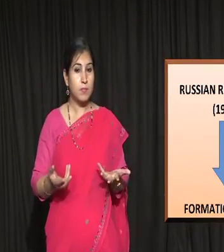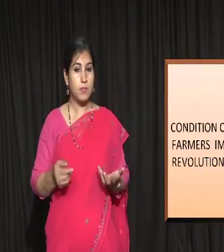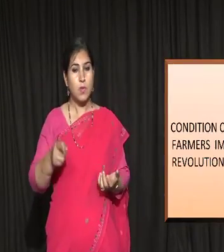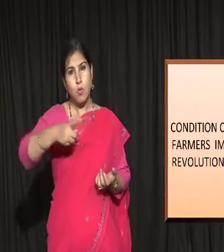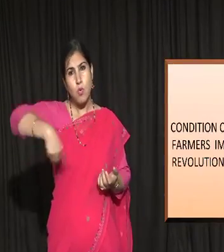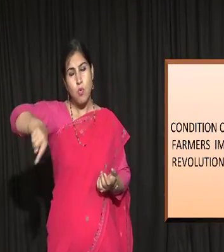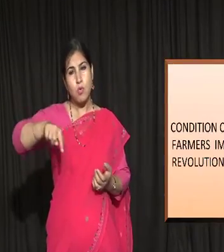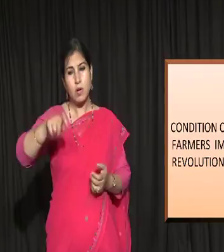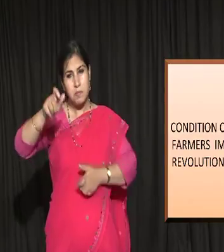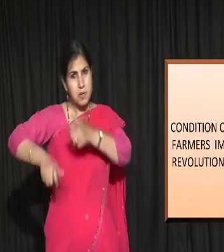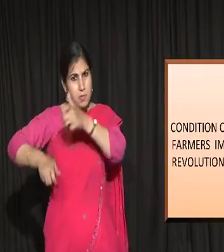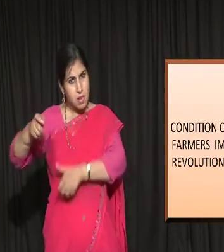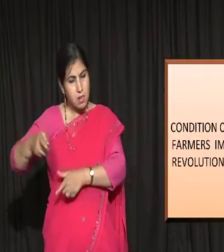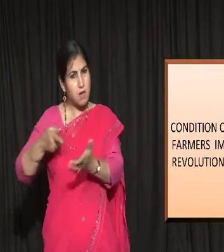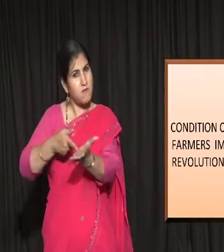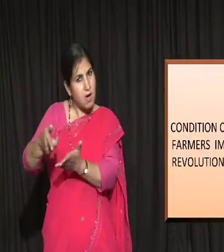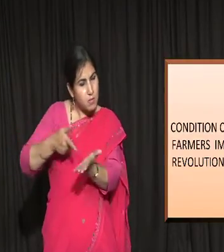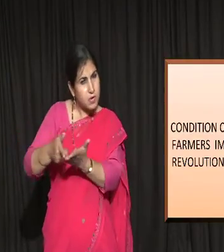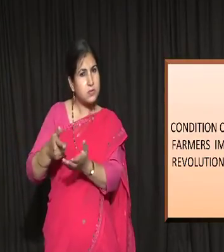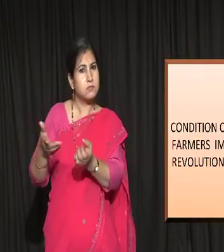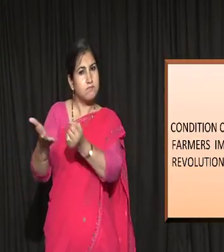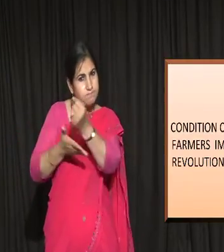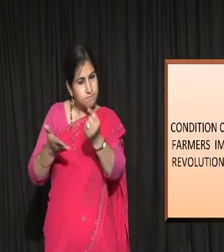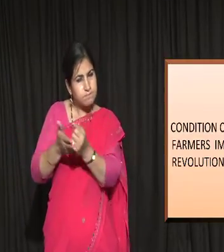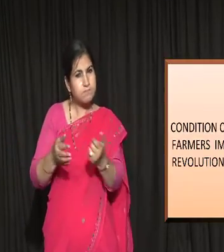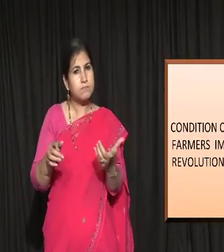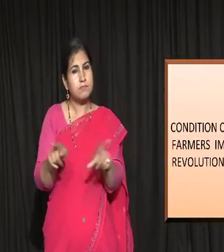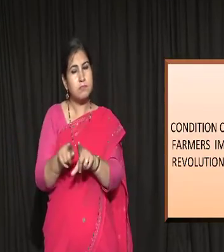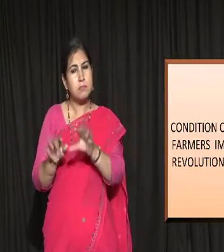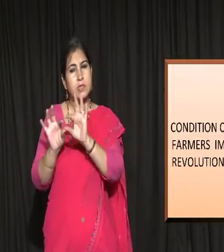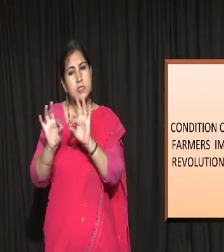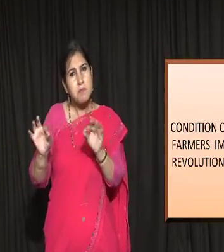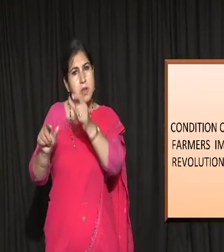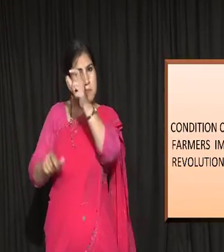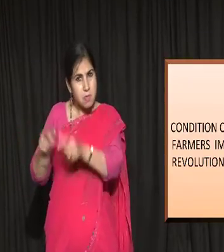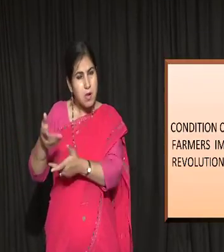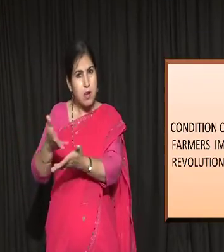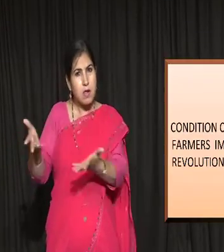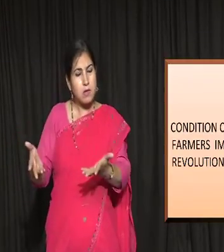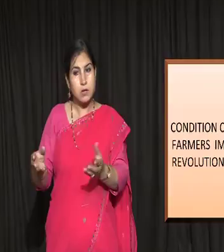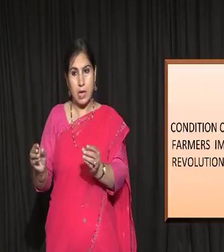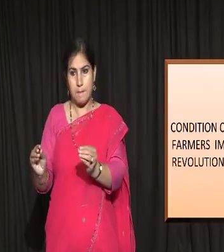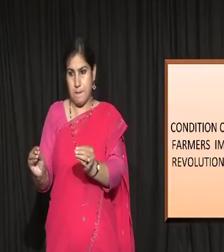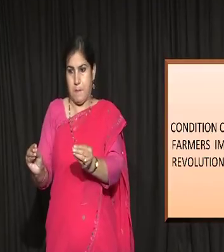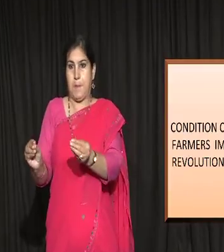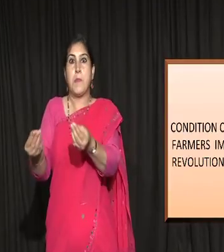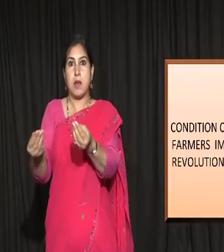the condition of the workers, farmers, and the common people of Russia improved.